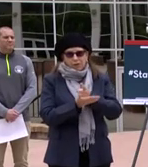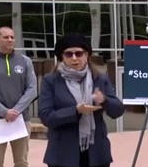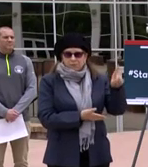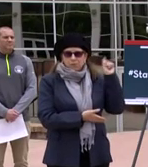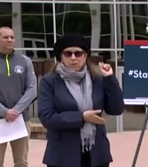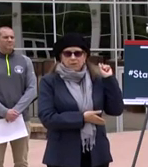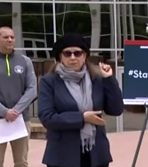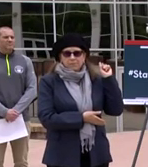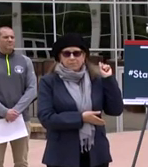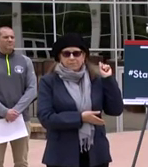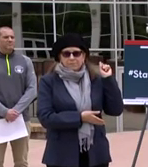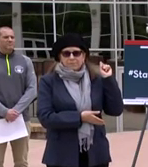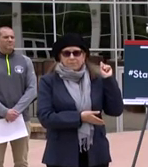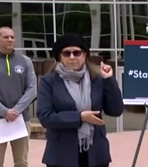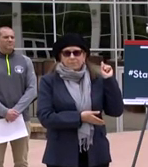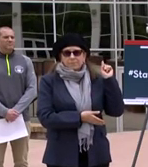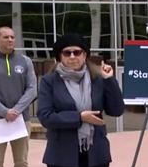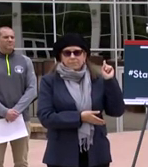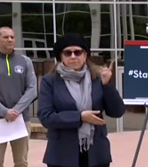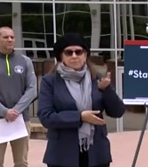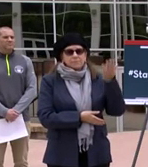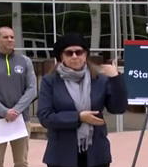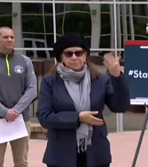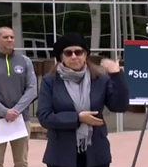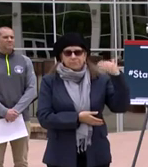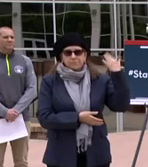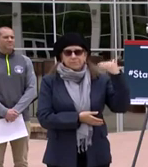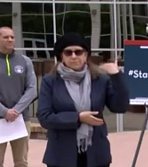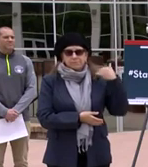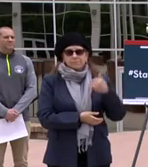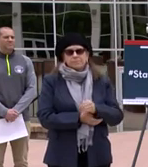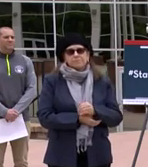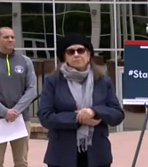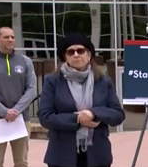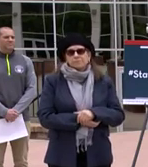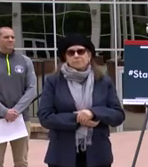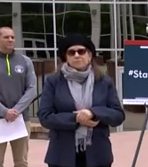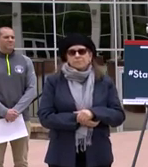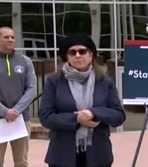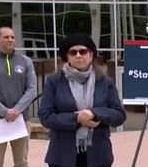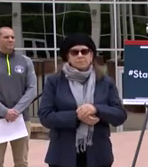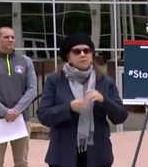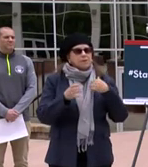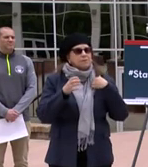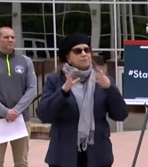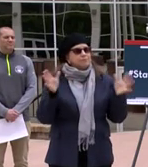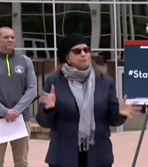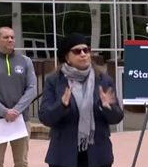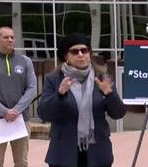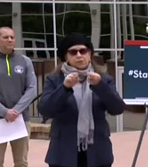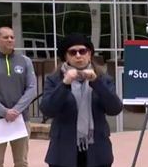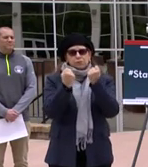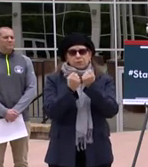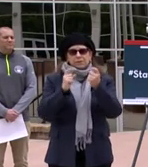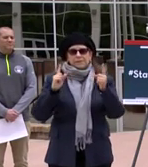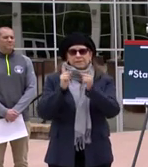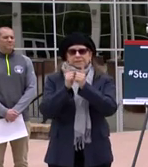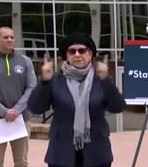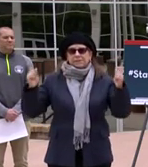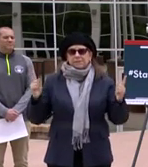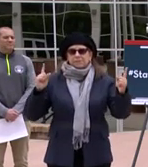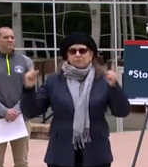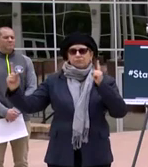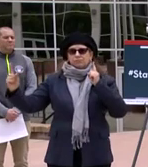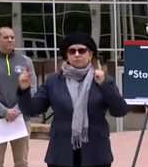Actually, we started it longer than that to enforce social distancing around the tidal basin, where we're using the Metropolitan